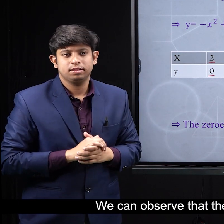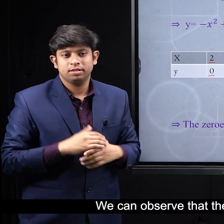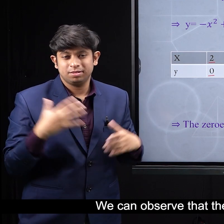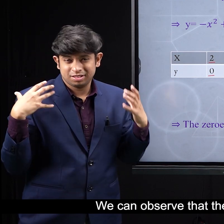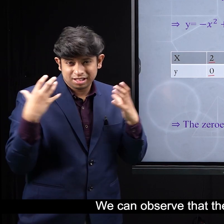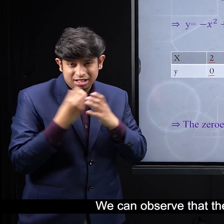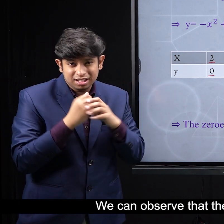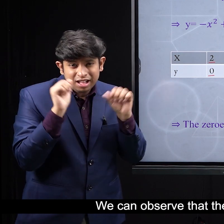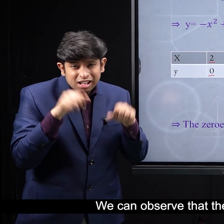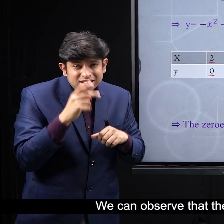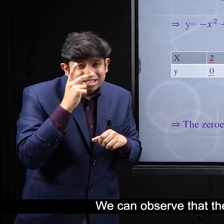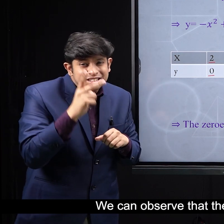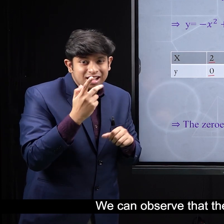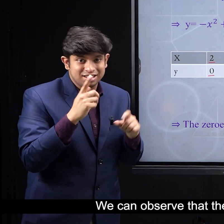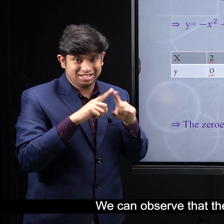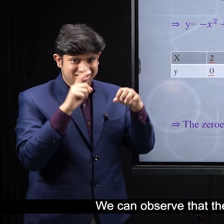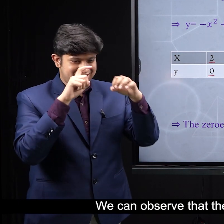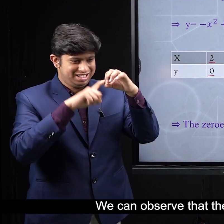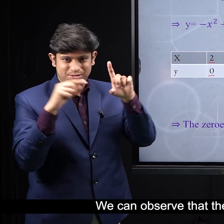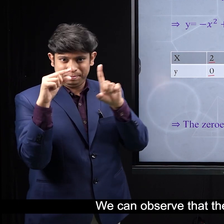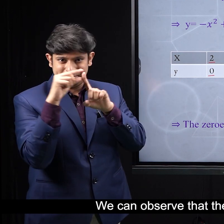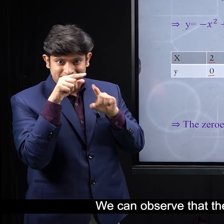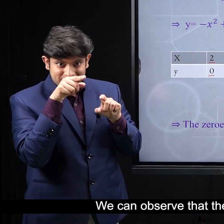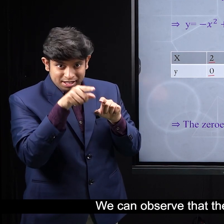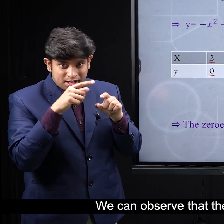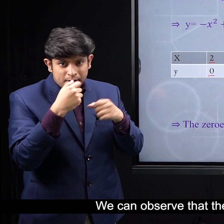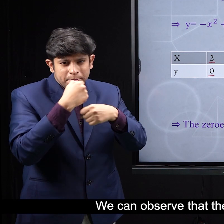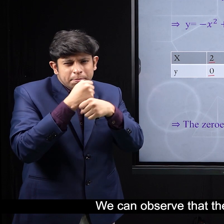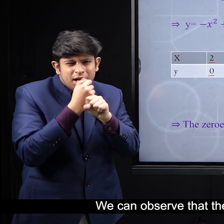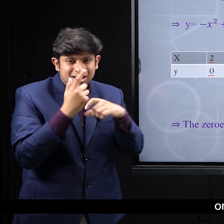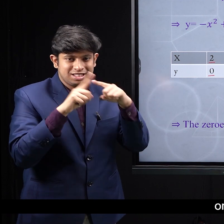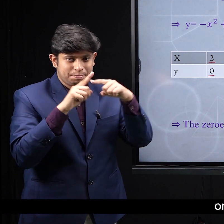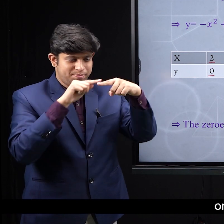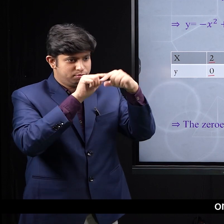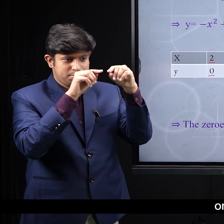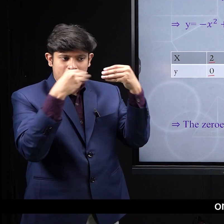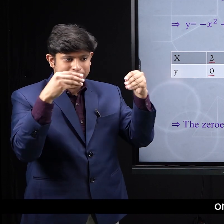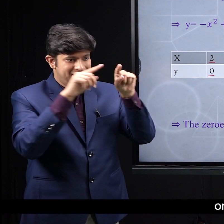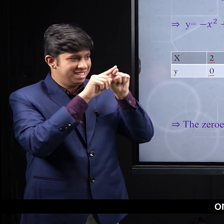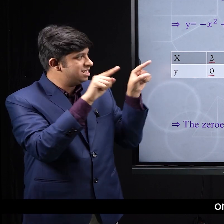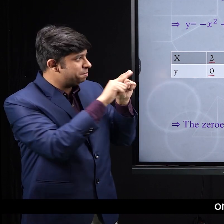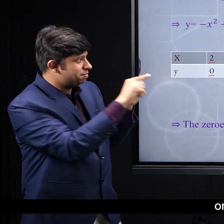We can observe that the quadratic polynomial forms a parabola on the graph paper.